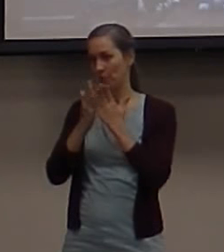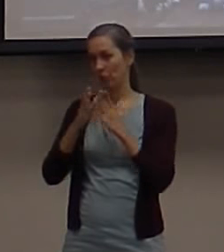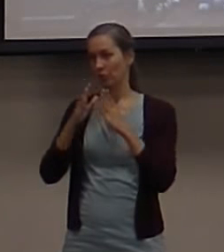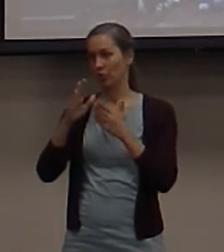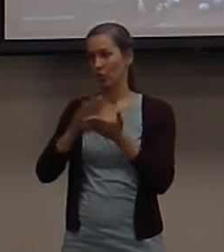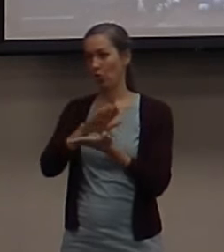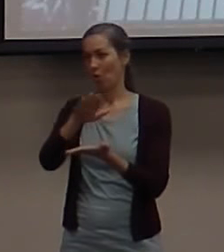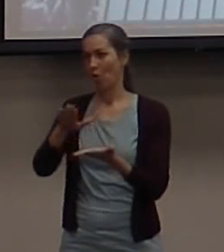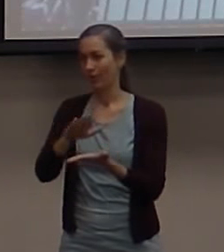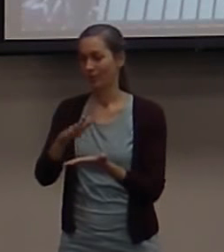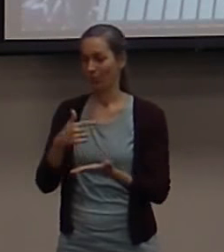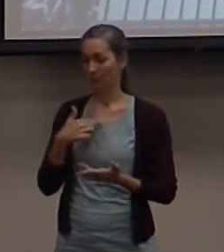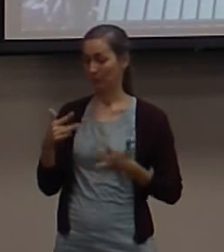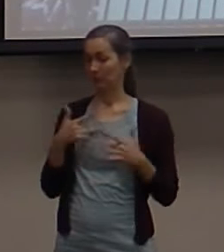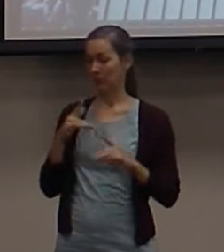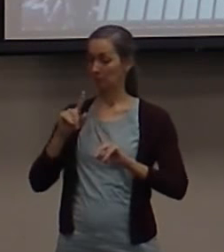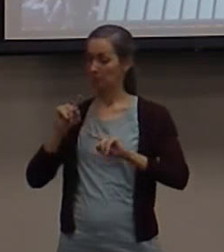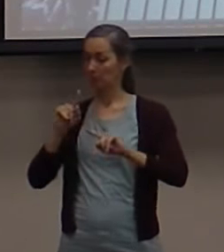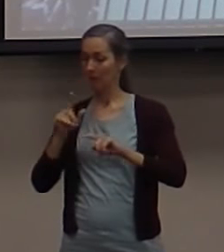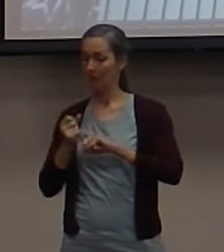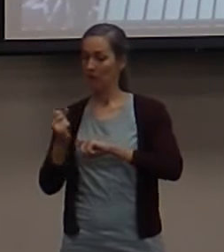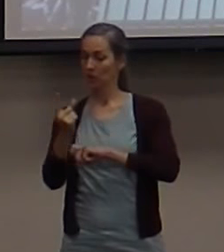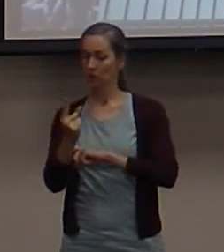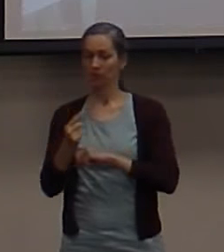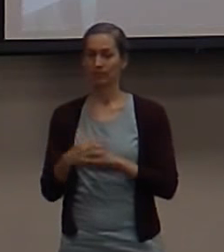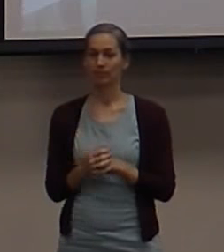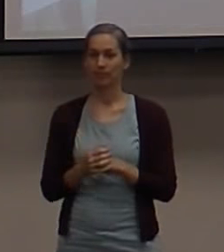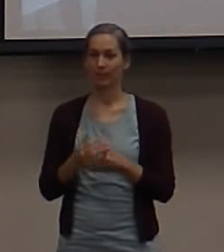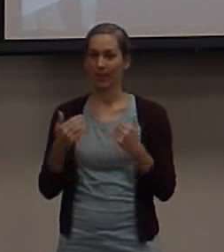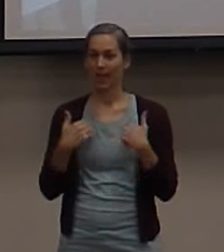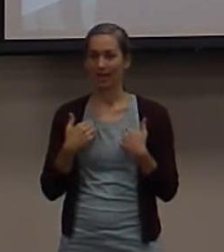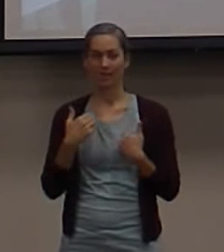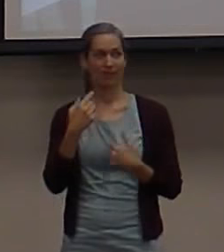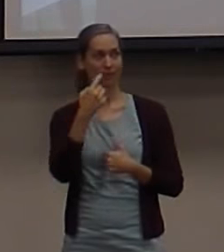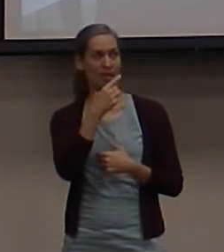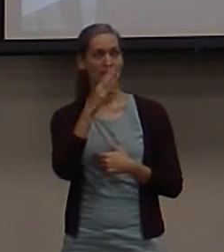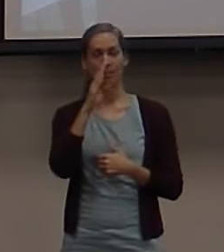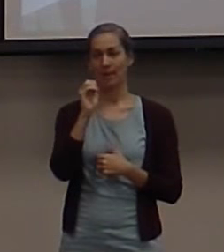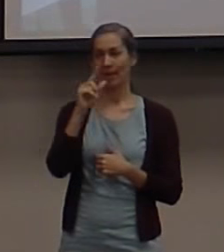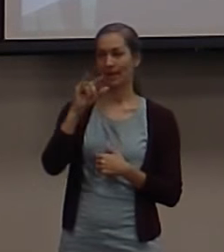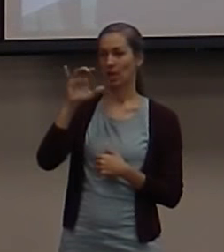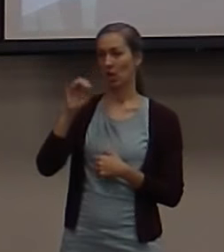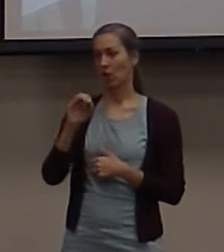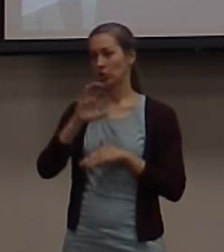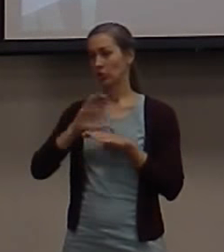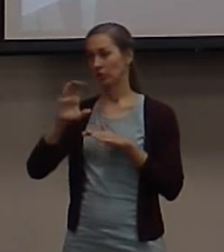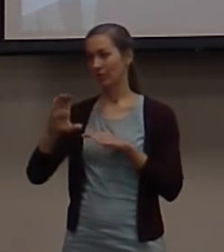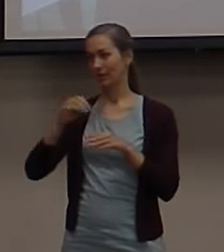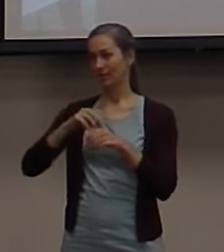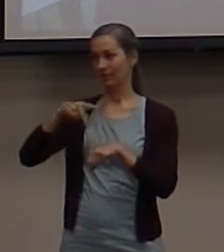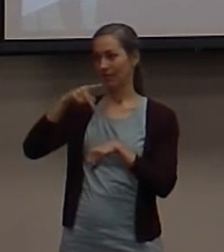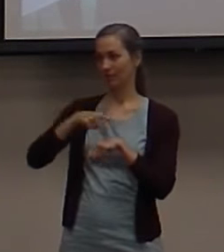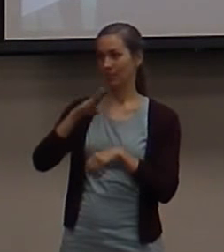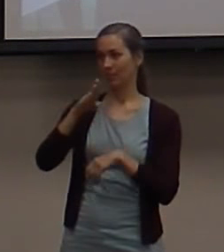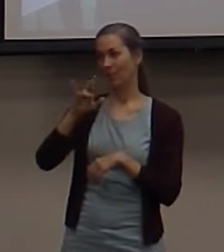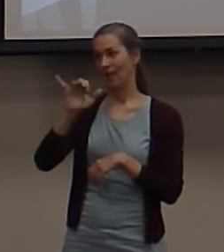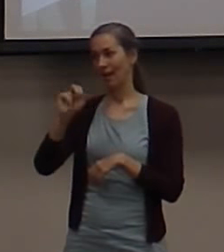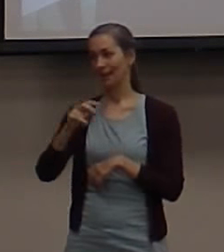about going back next year. It was held here in the Baguio Church of Christ in Baguio, Philippines. There's Brian. Brian had to teach